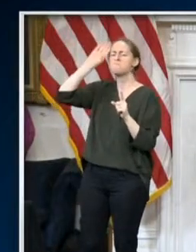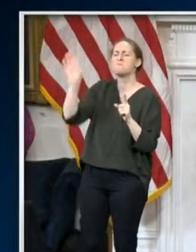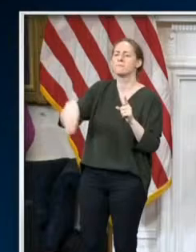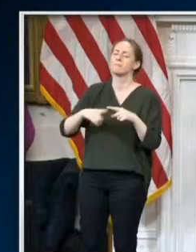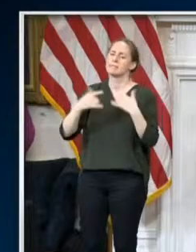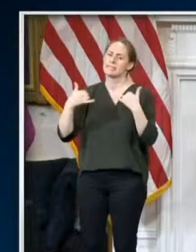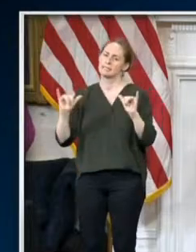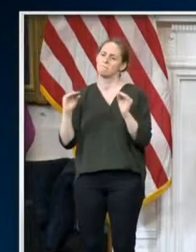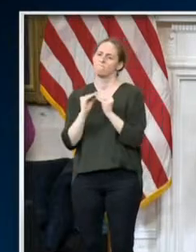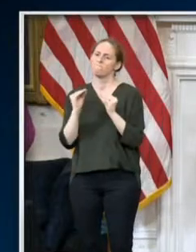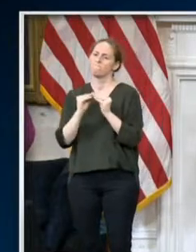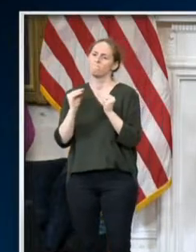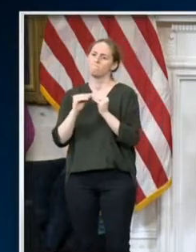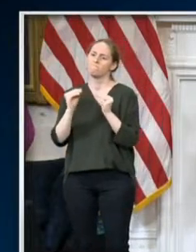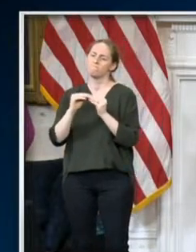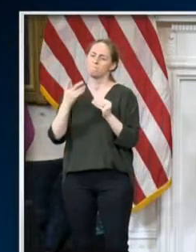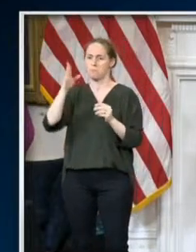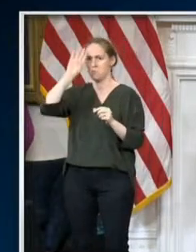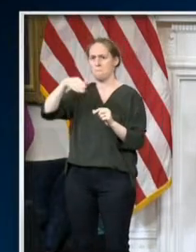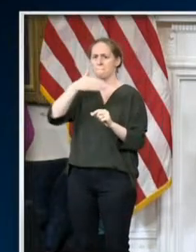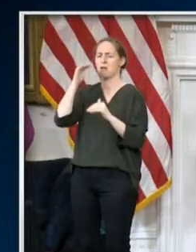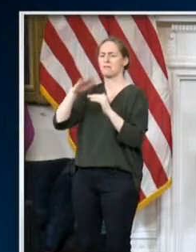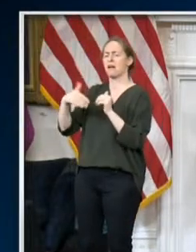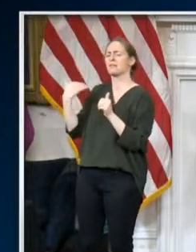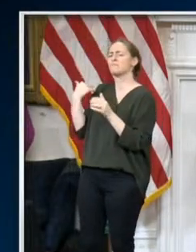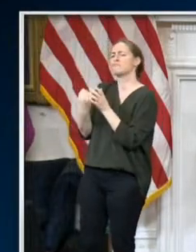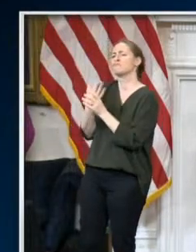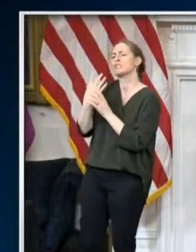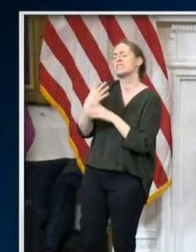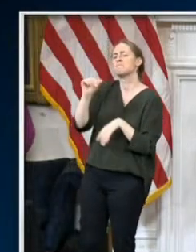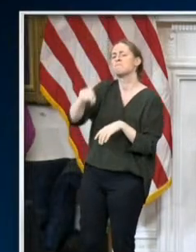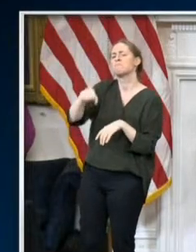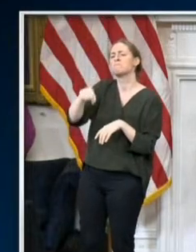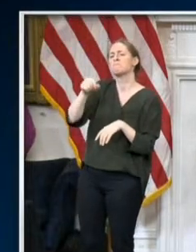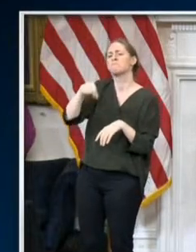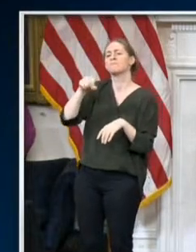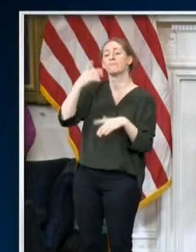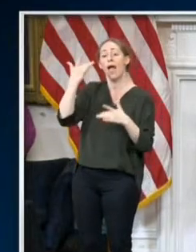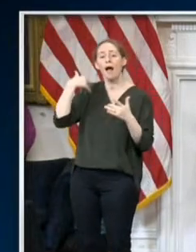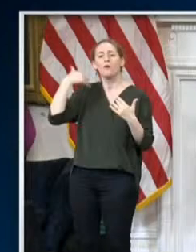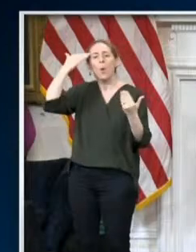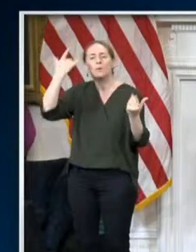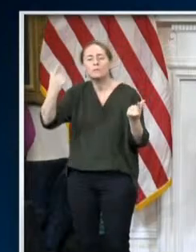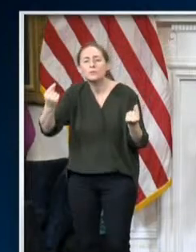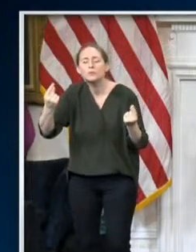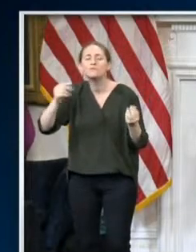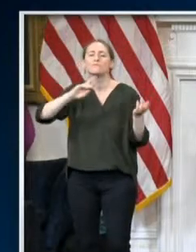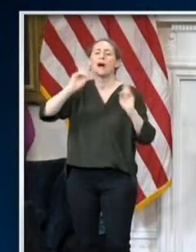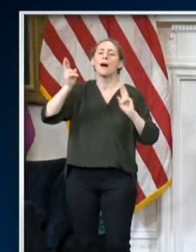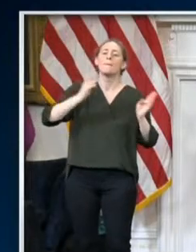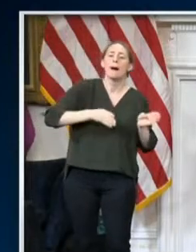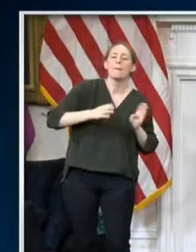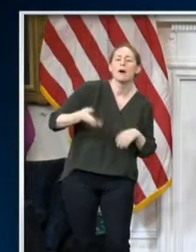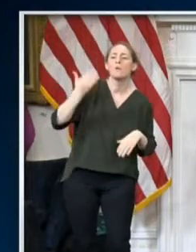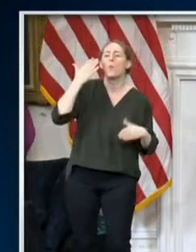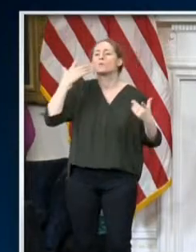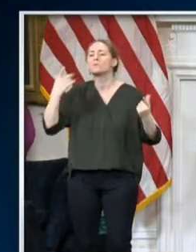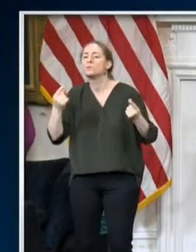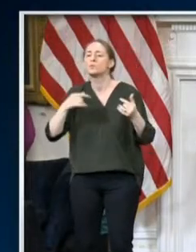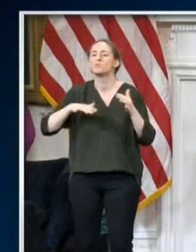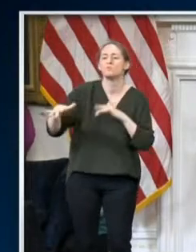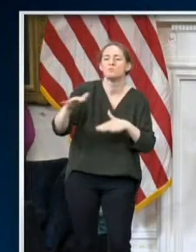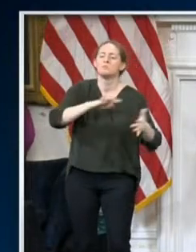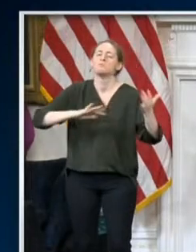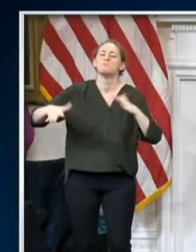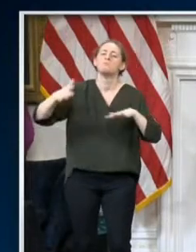than we were this spring, and Maryland is much better prepared than most states to be able to withstand this very significant